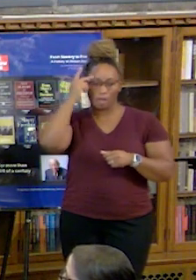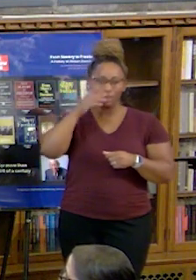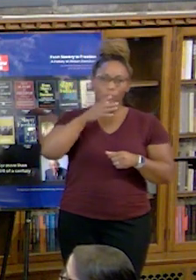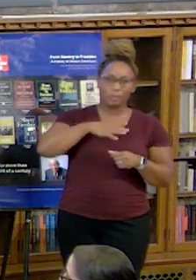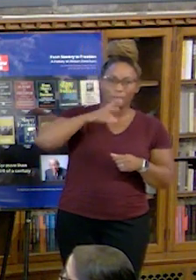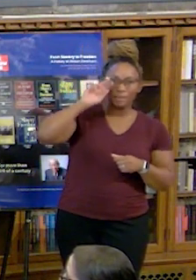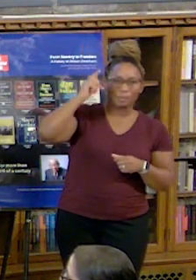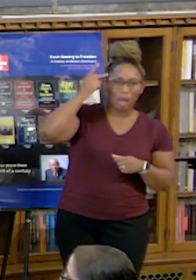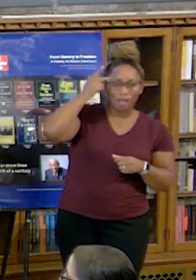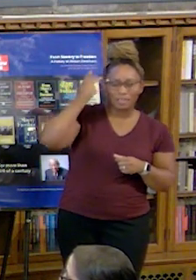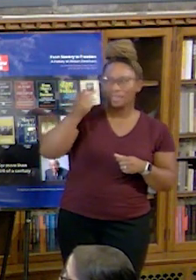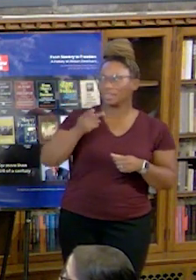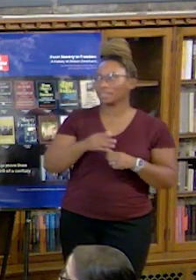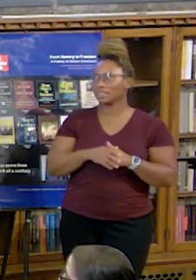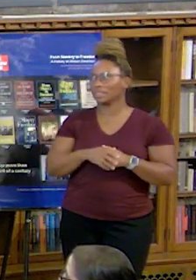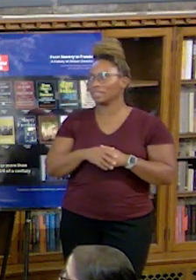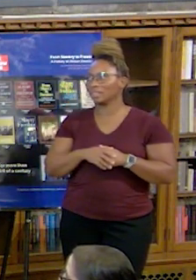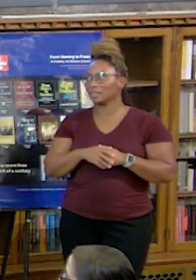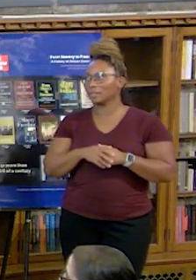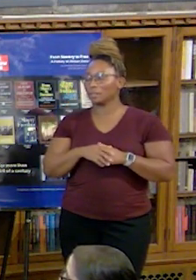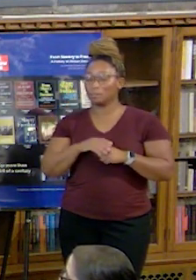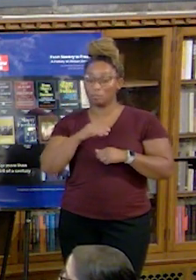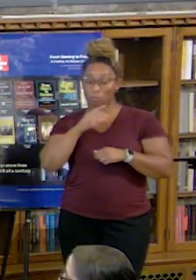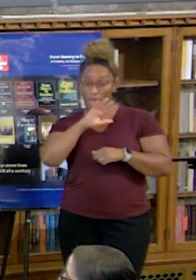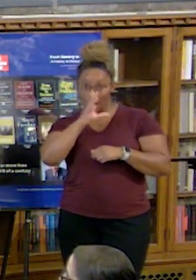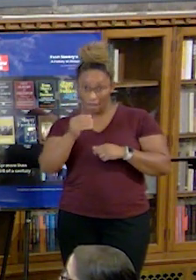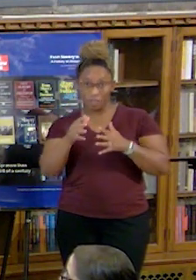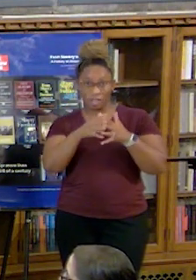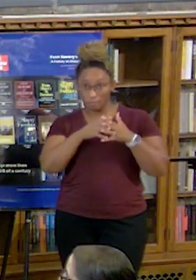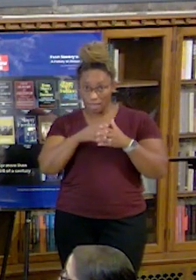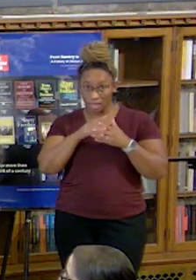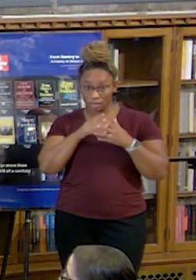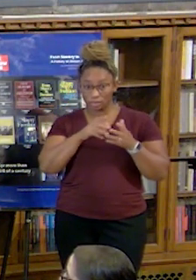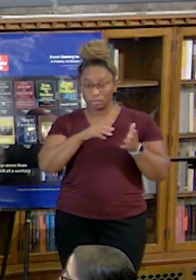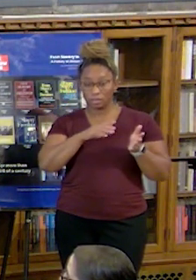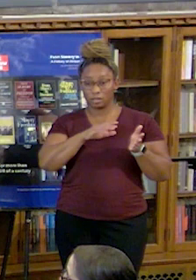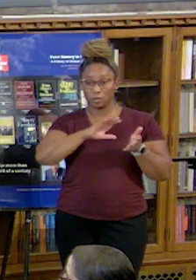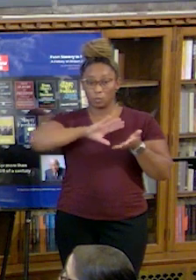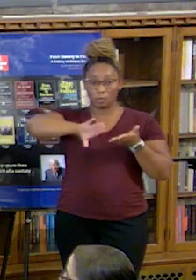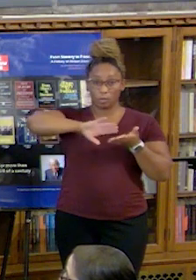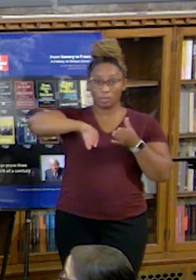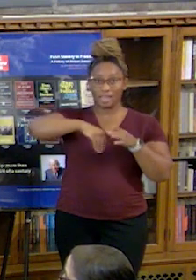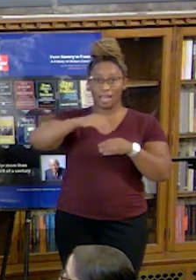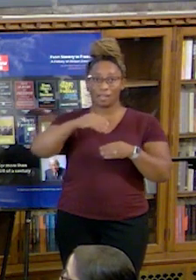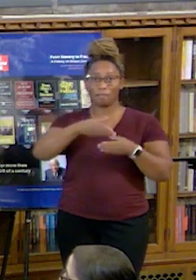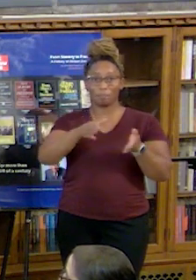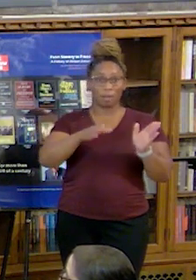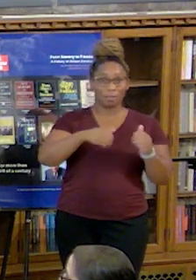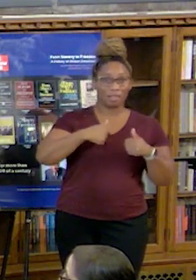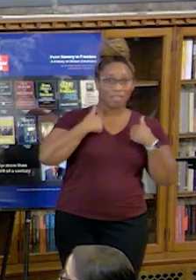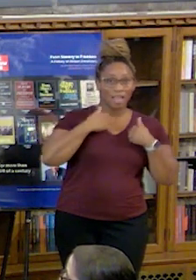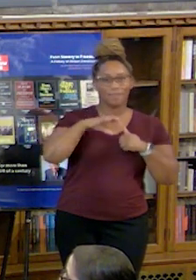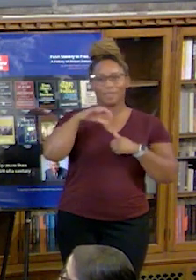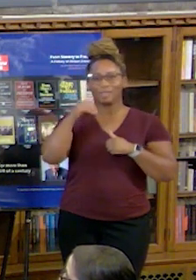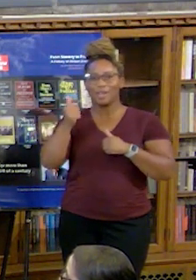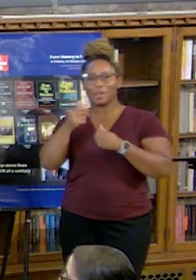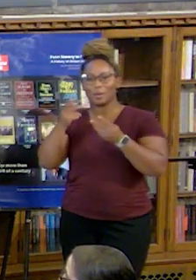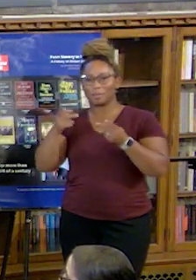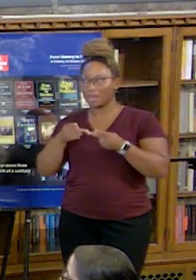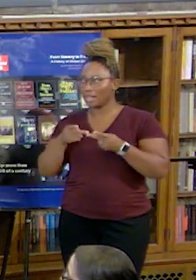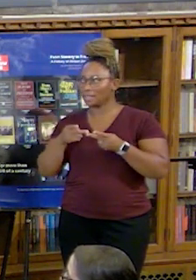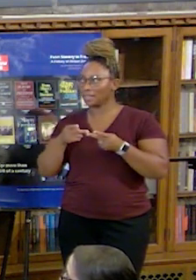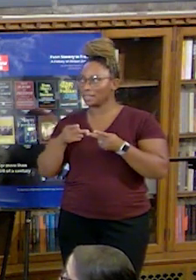politics in a moment when African-Americans are being pushed out of public life there are other places where they